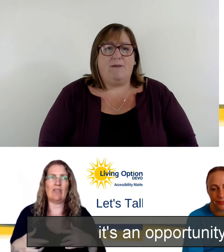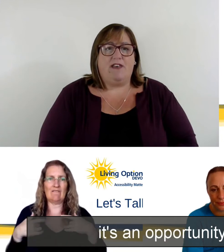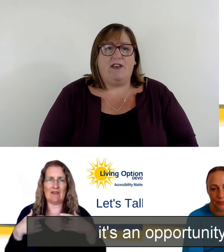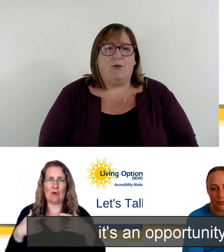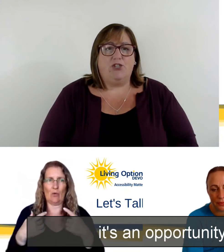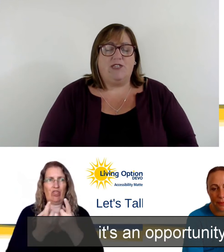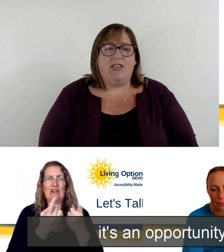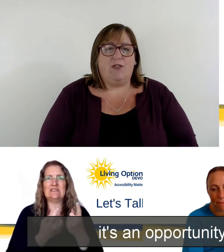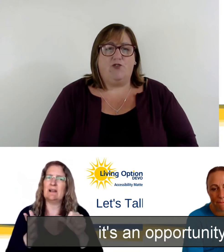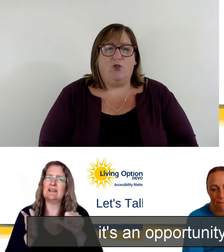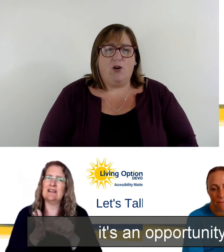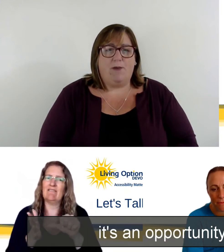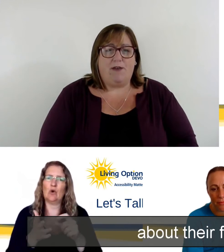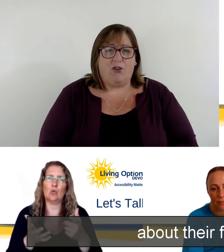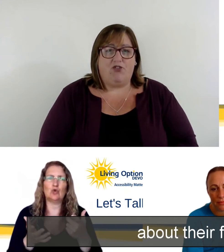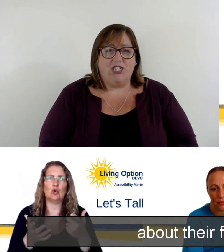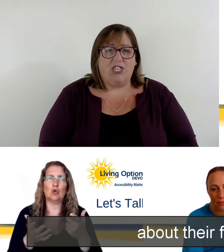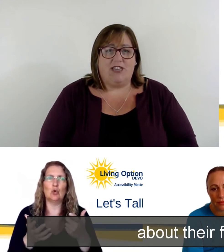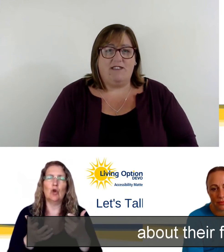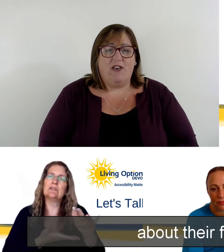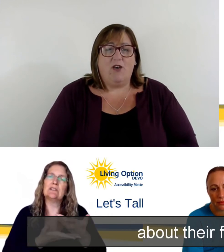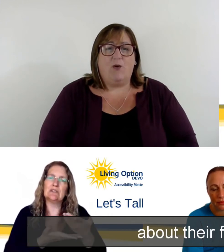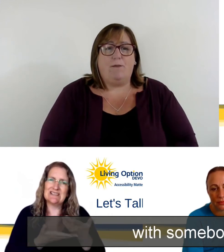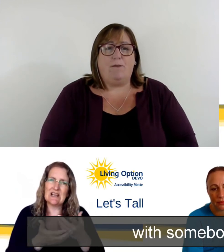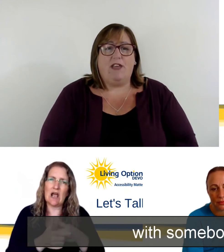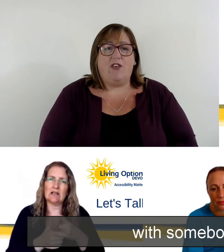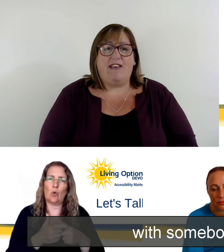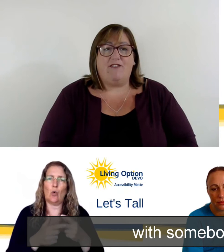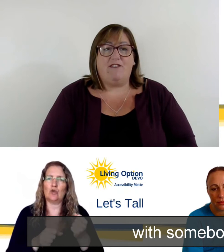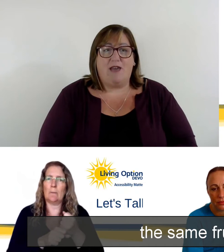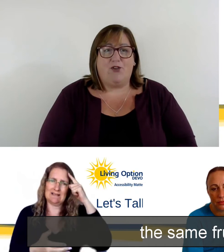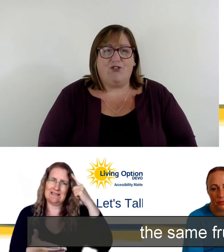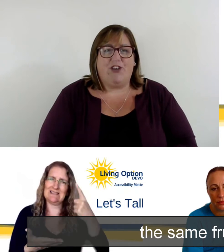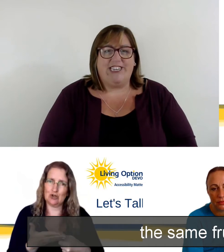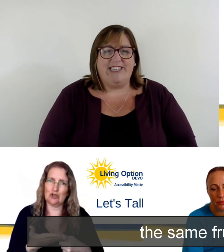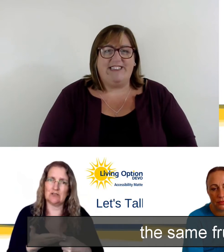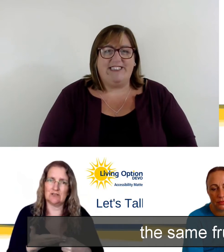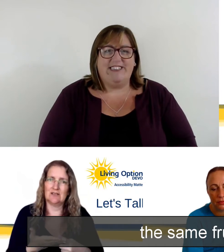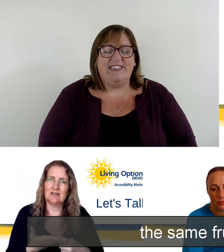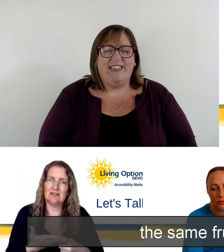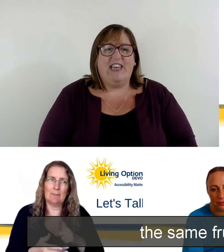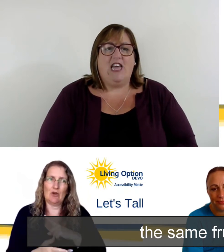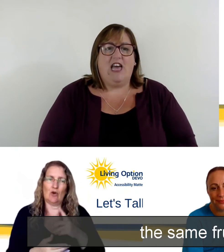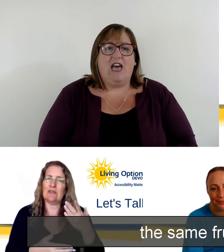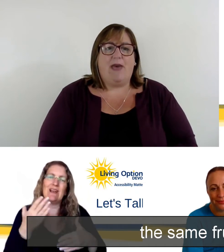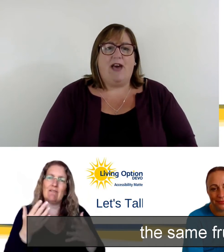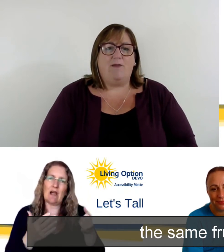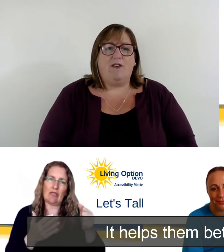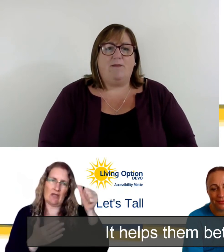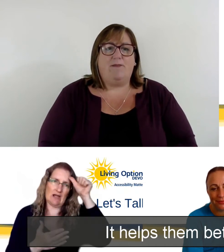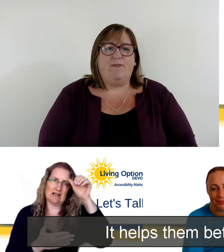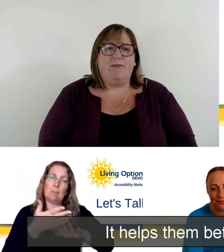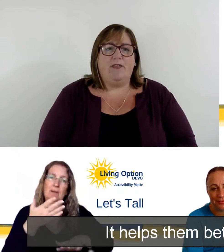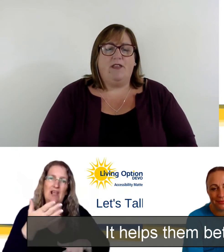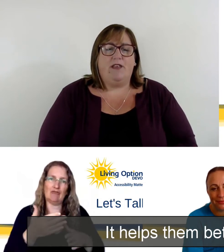is an opportunity for them to talk about their frustrations with somebody that has the same frustrations. It